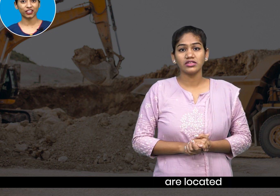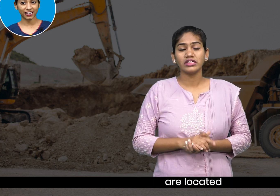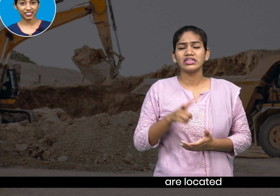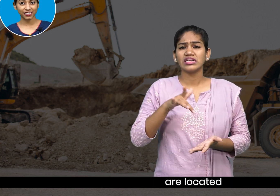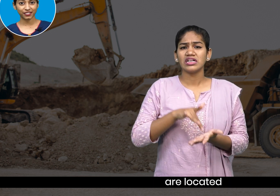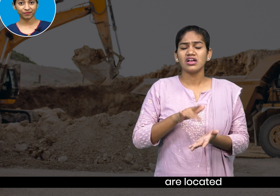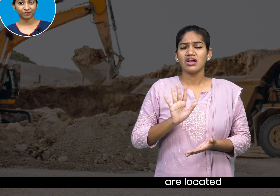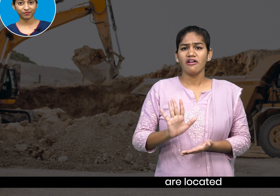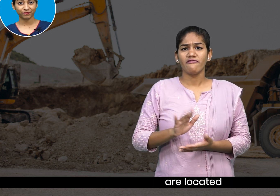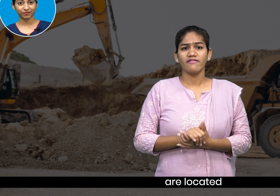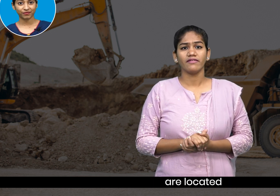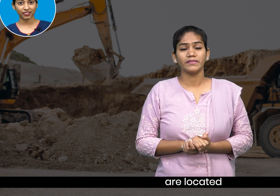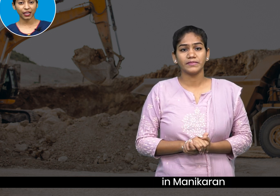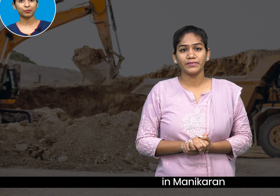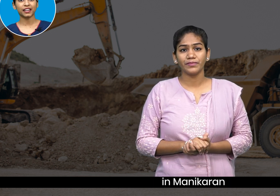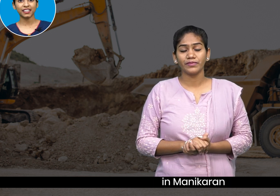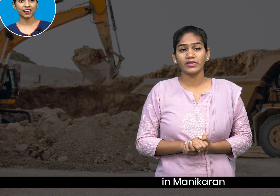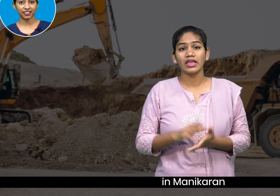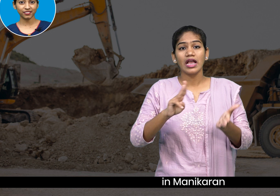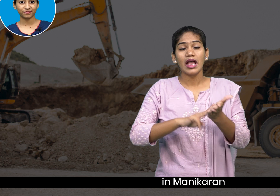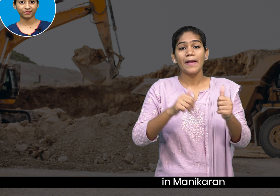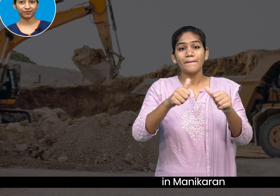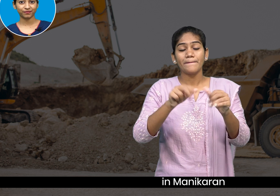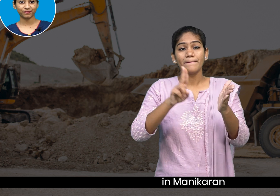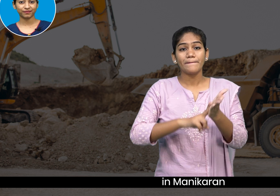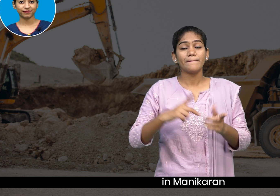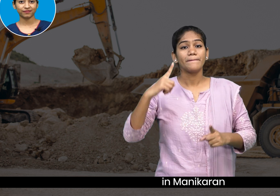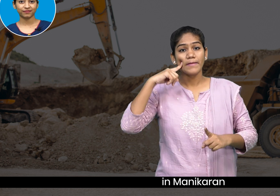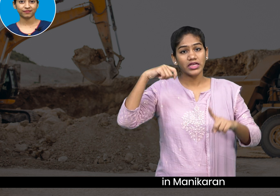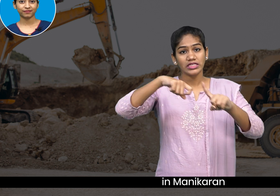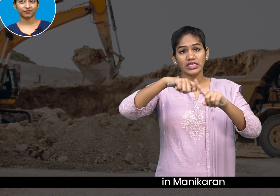are located in Manikaran